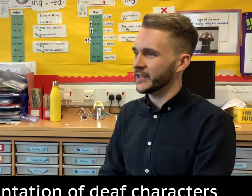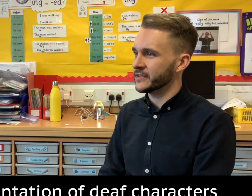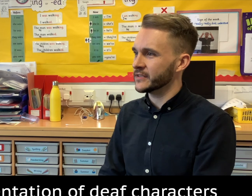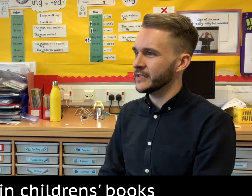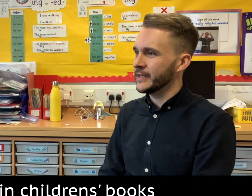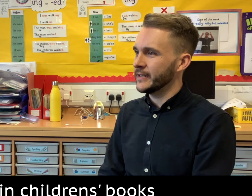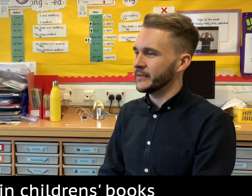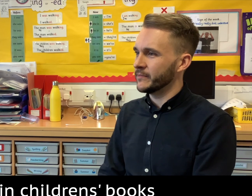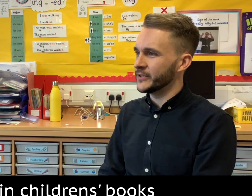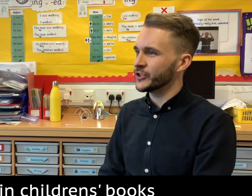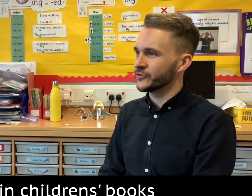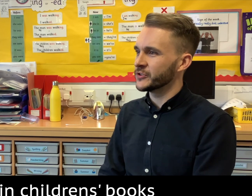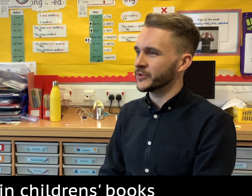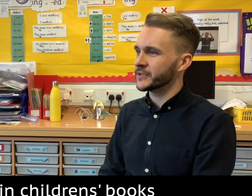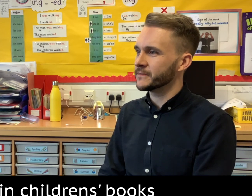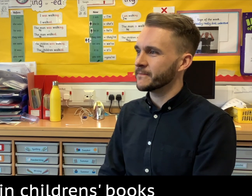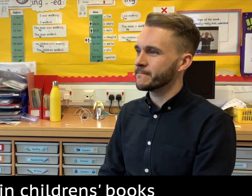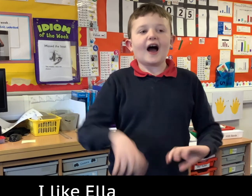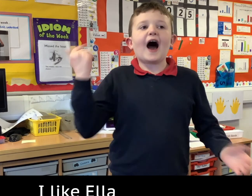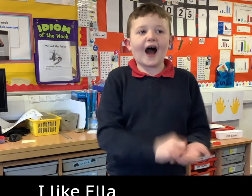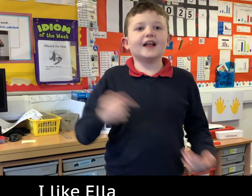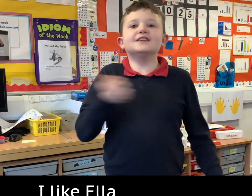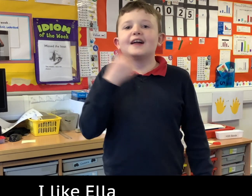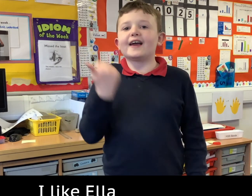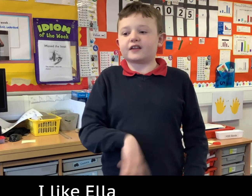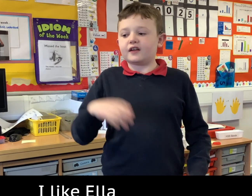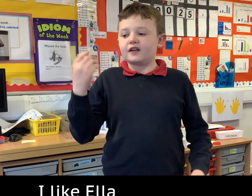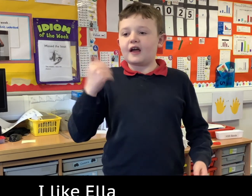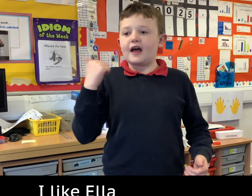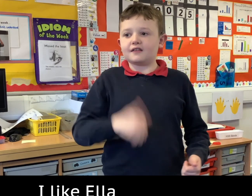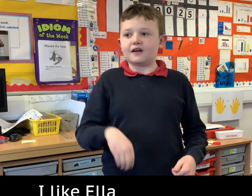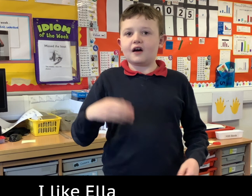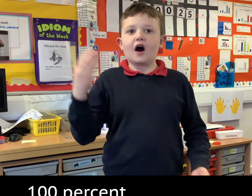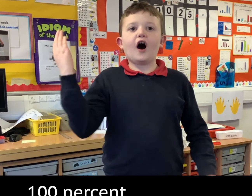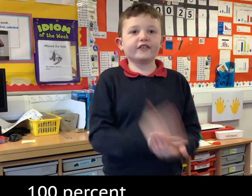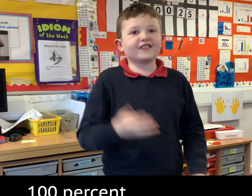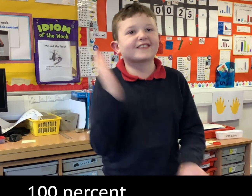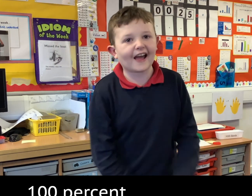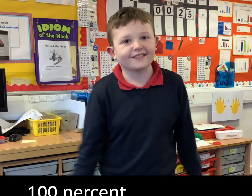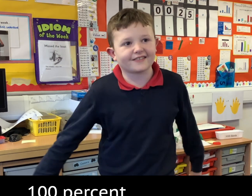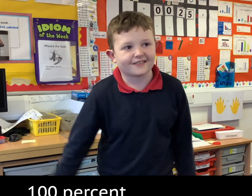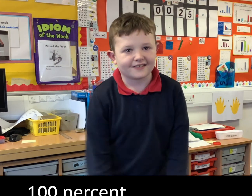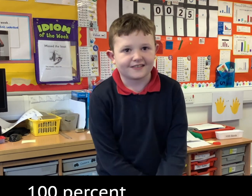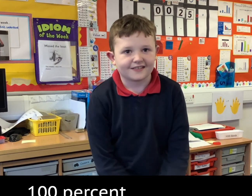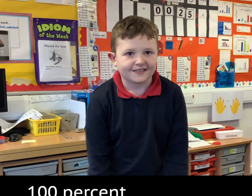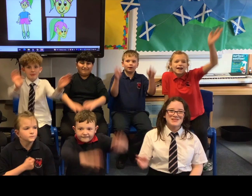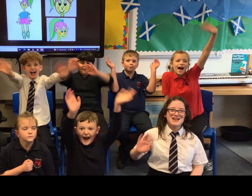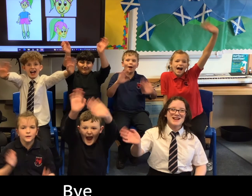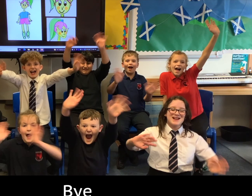deaf characters in children's books. I like Ella 100%.